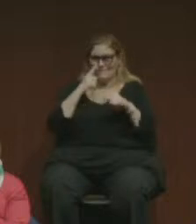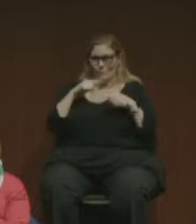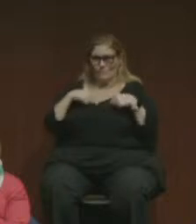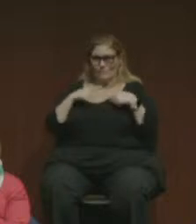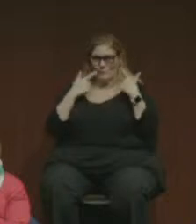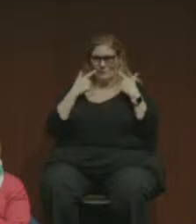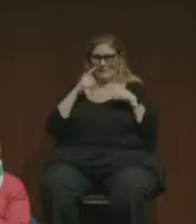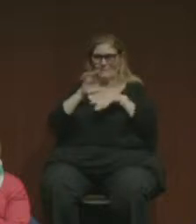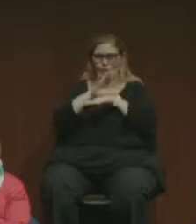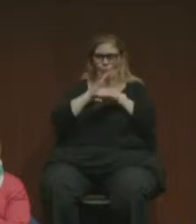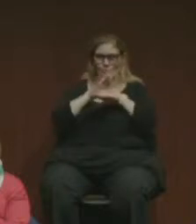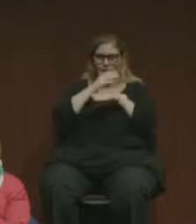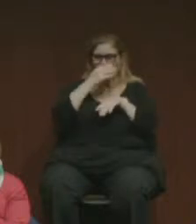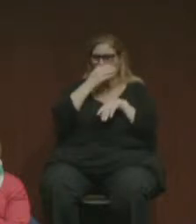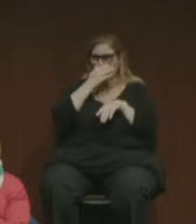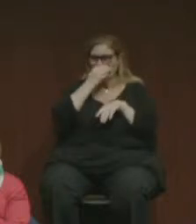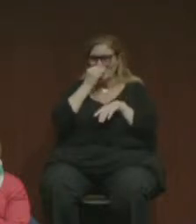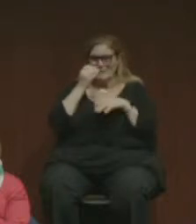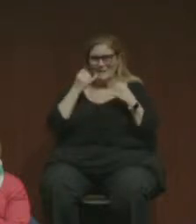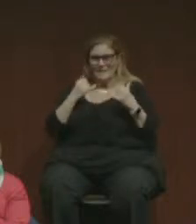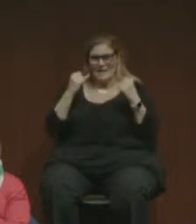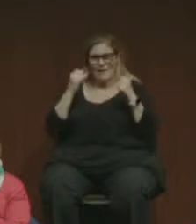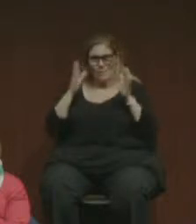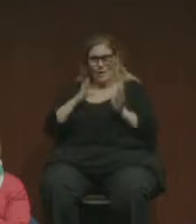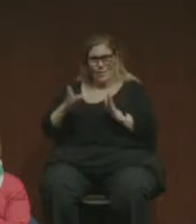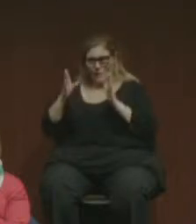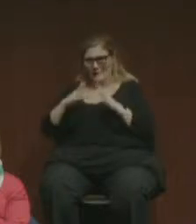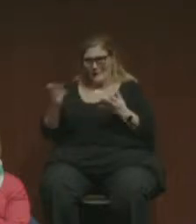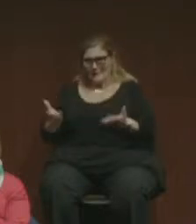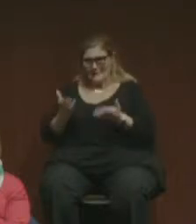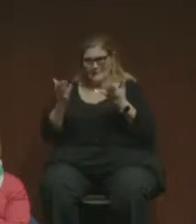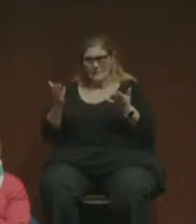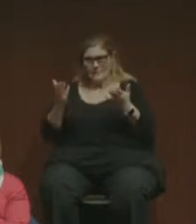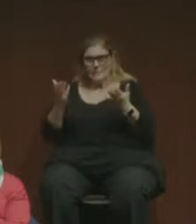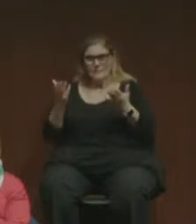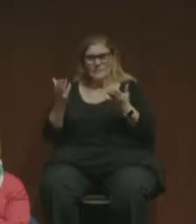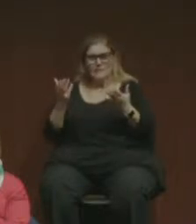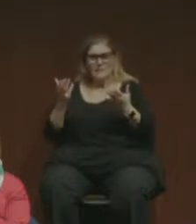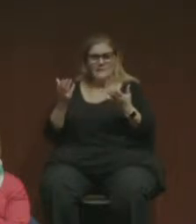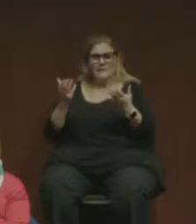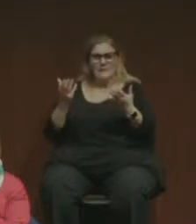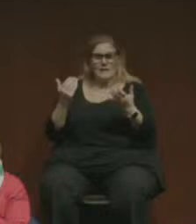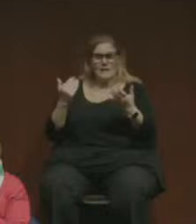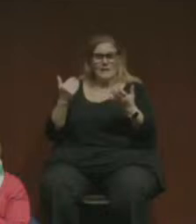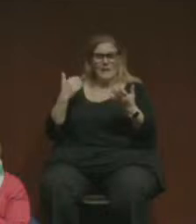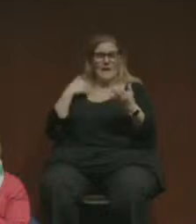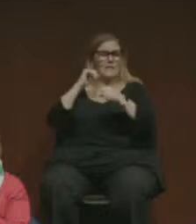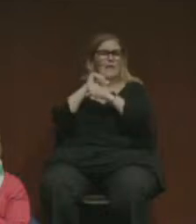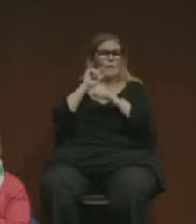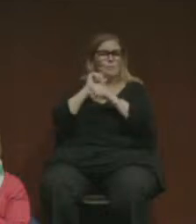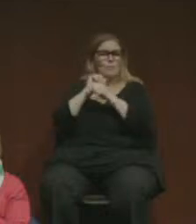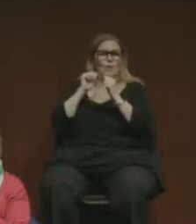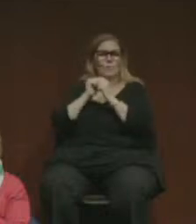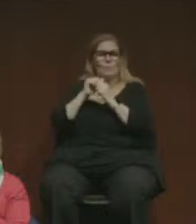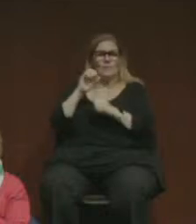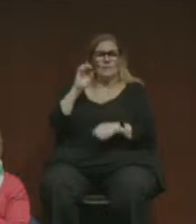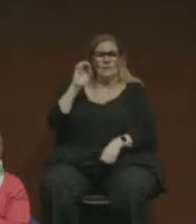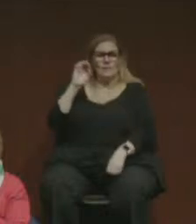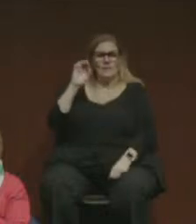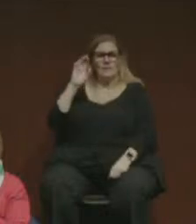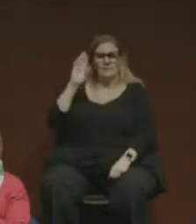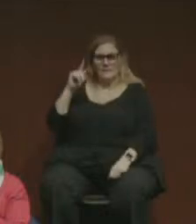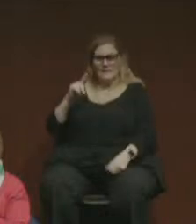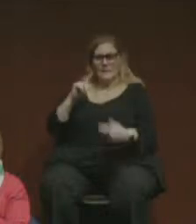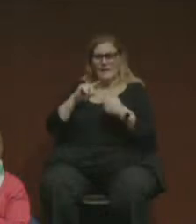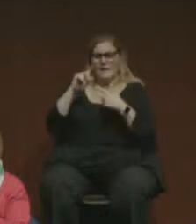in the Caribbean. And now I organize here. And I work with ECAID,